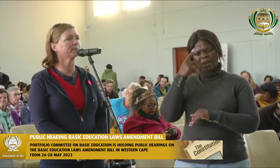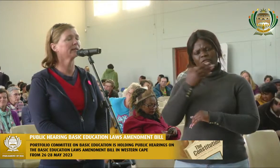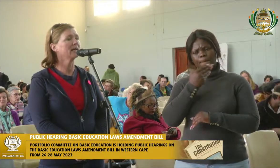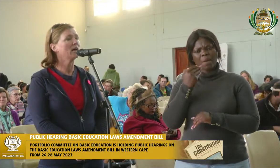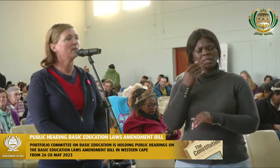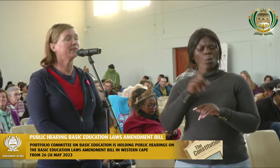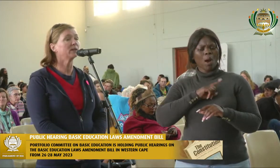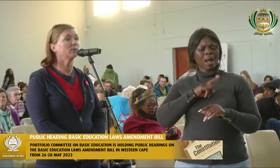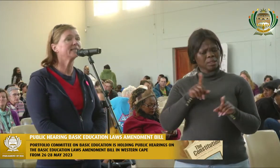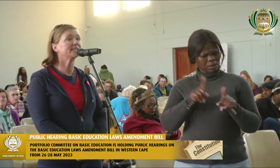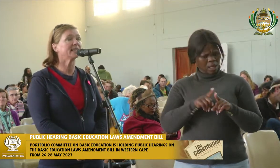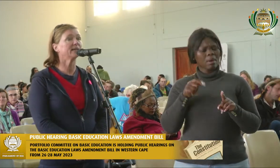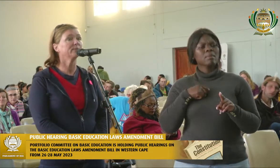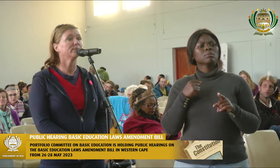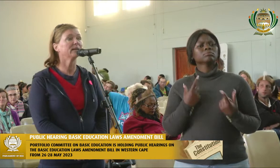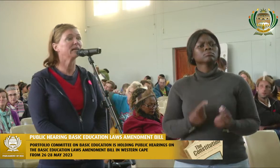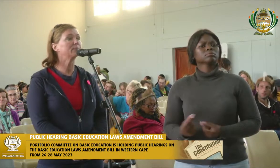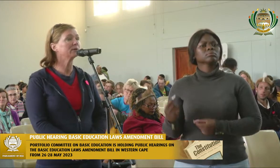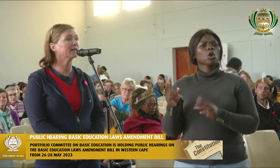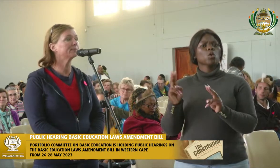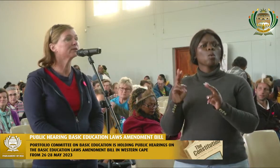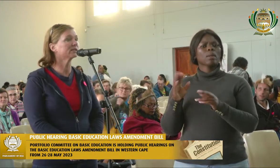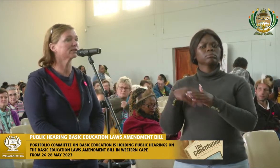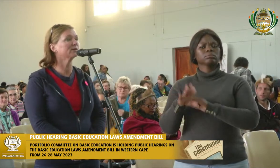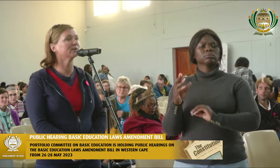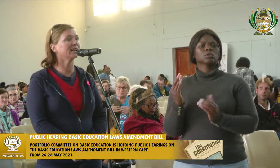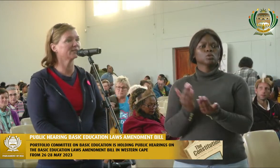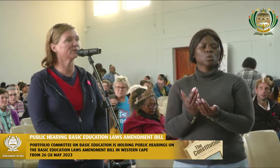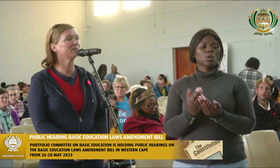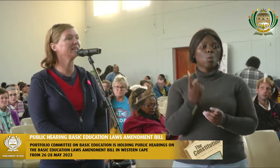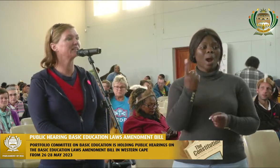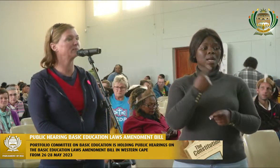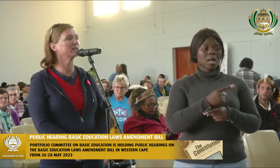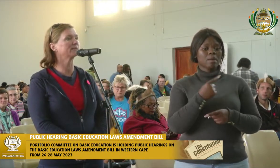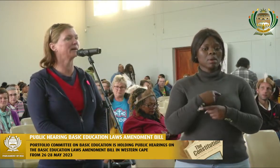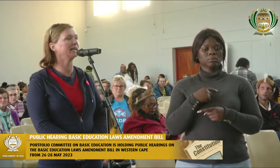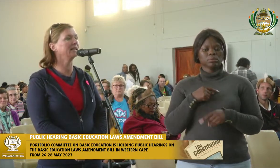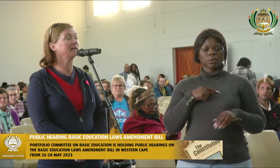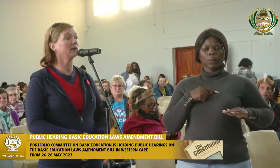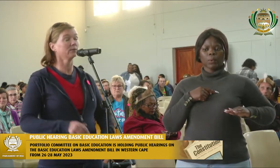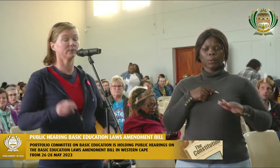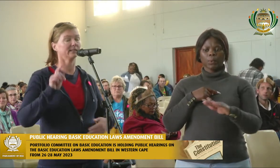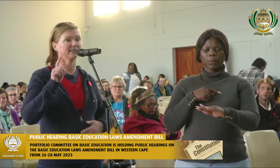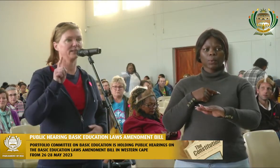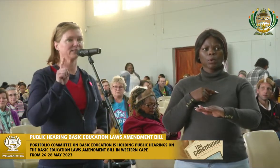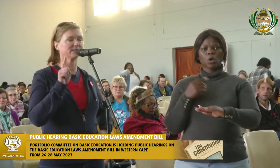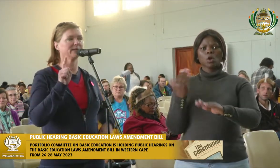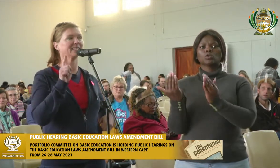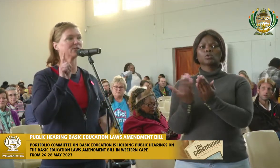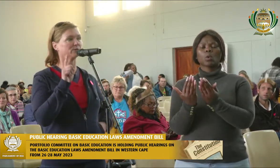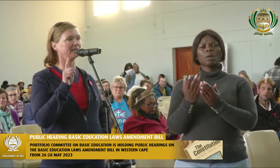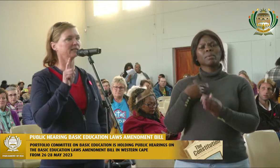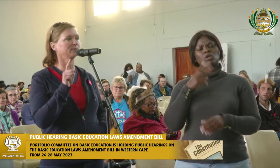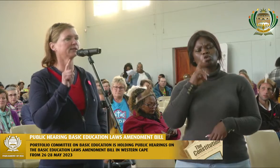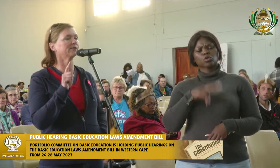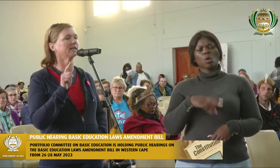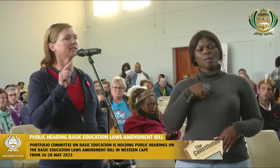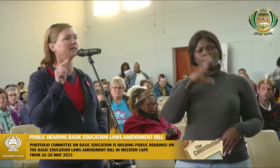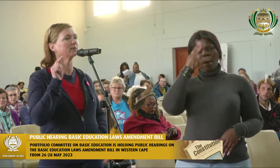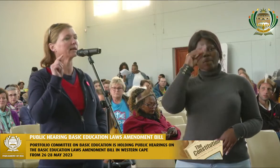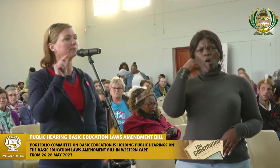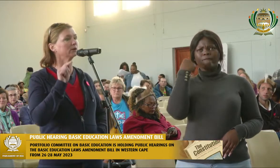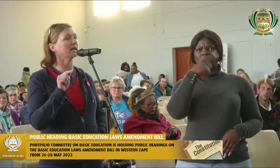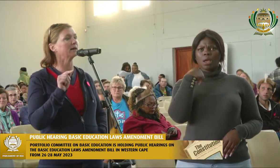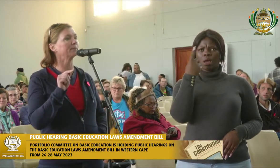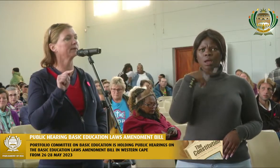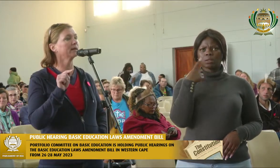school. But then one day, when I pulled up to the school, I saw my little boy smiling. Well, he wasn't smiling. I saw my little boy's face,